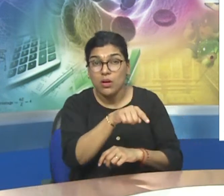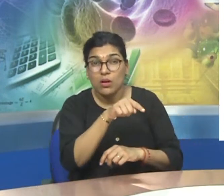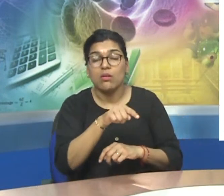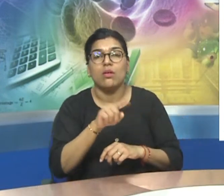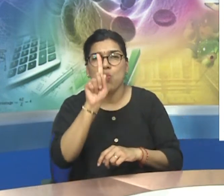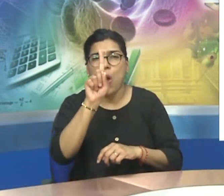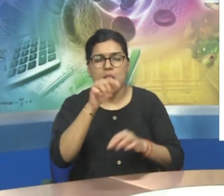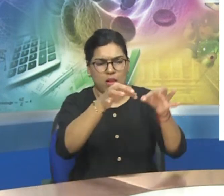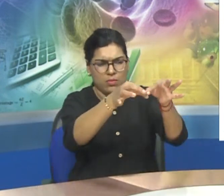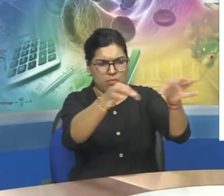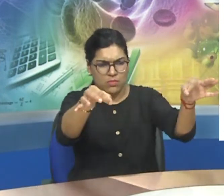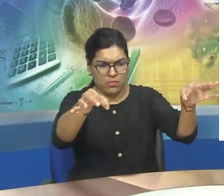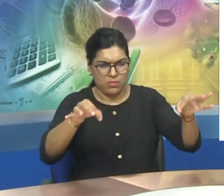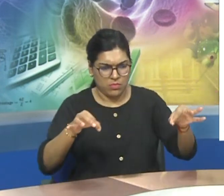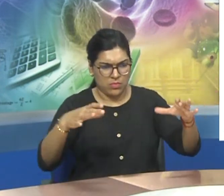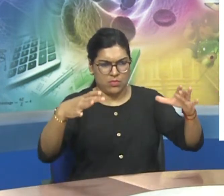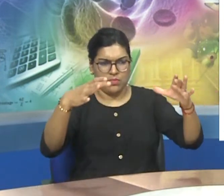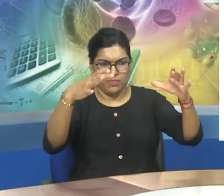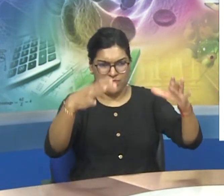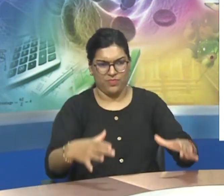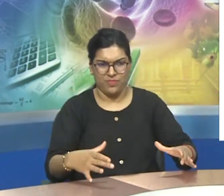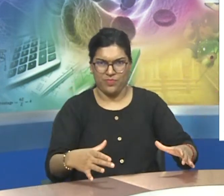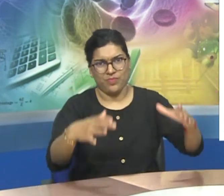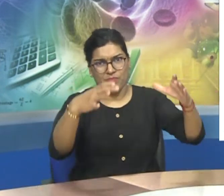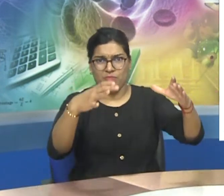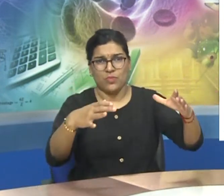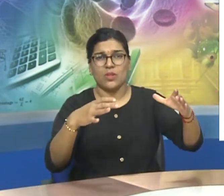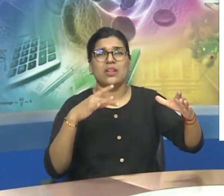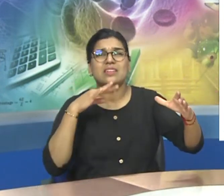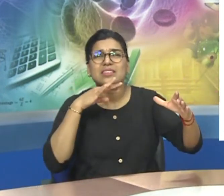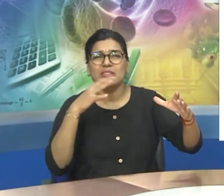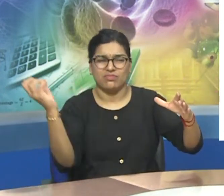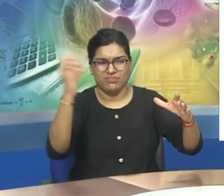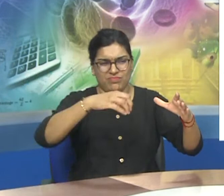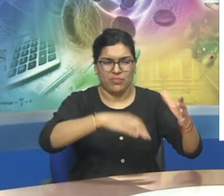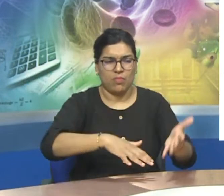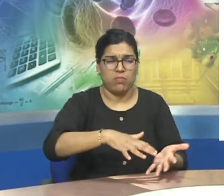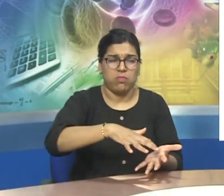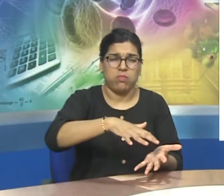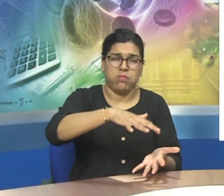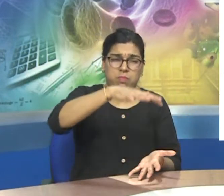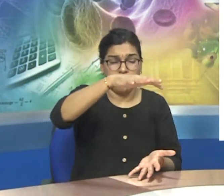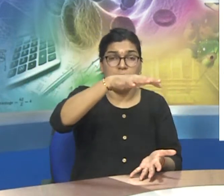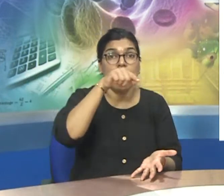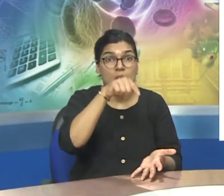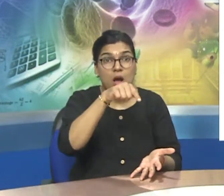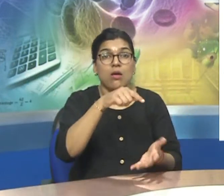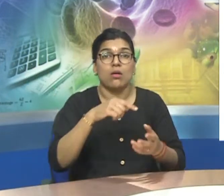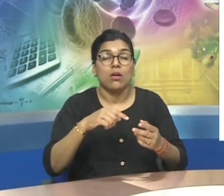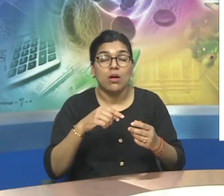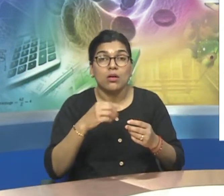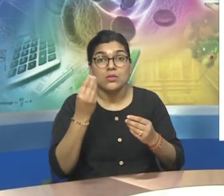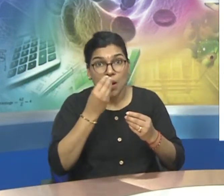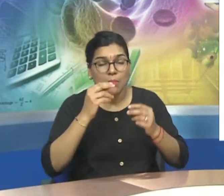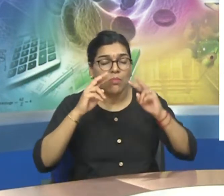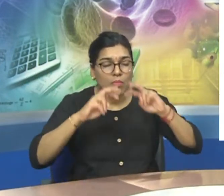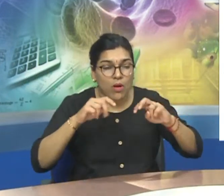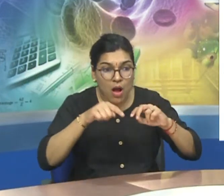And if we look at the reports, then we find that reports indicate that